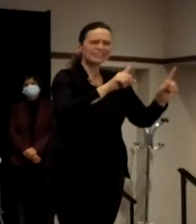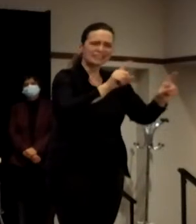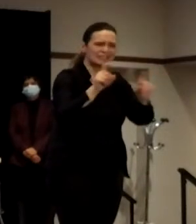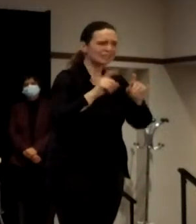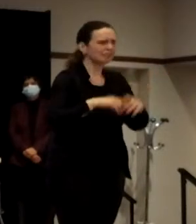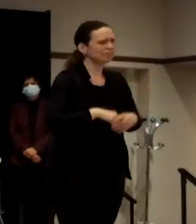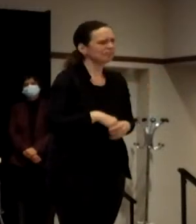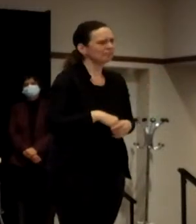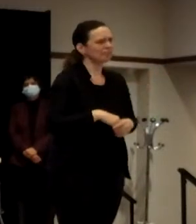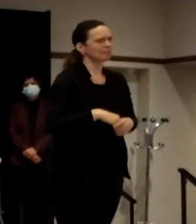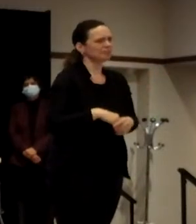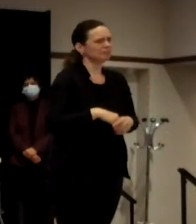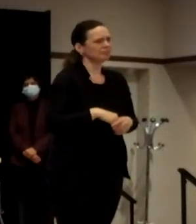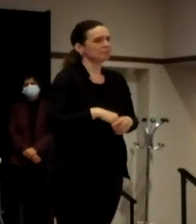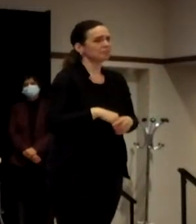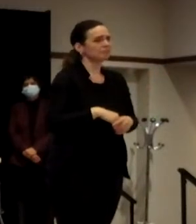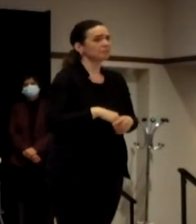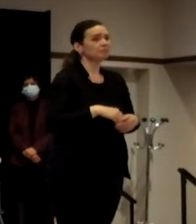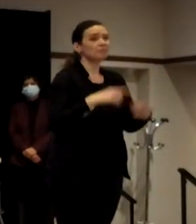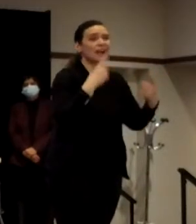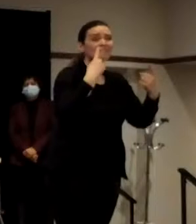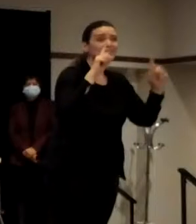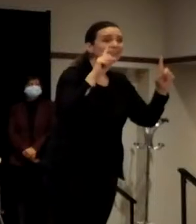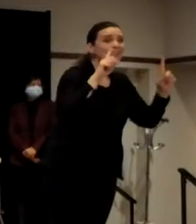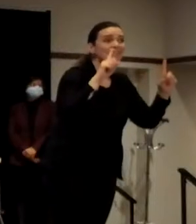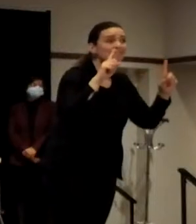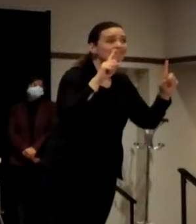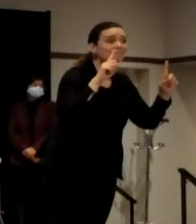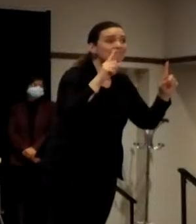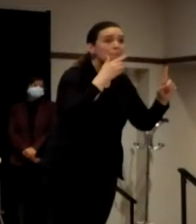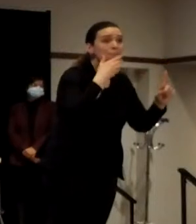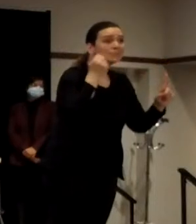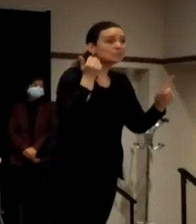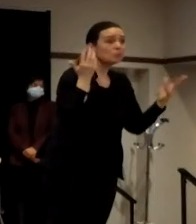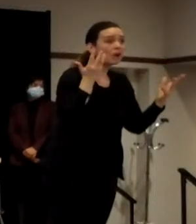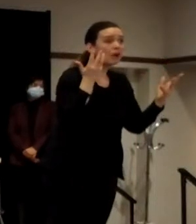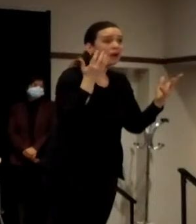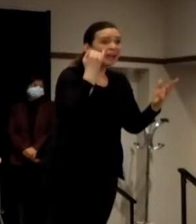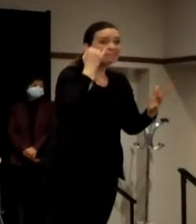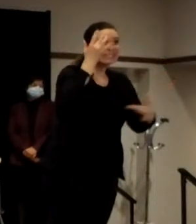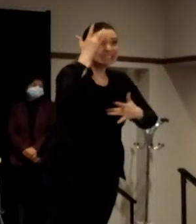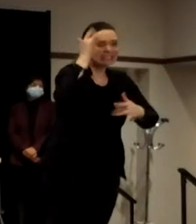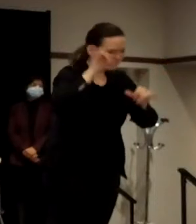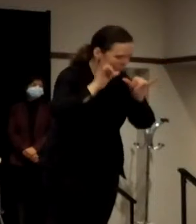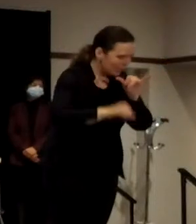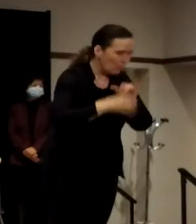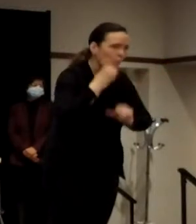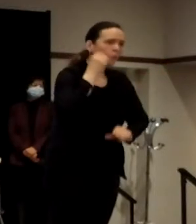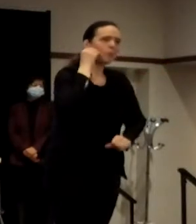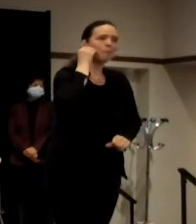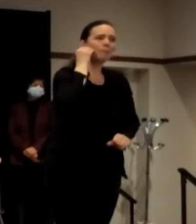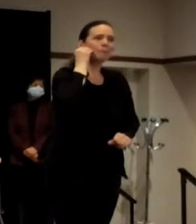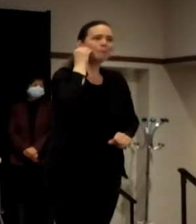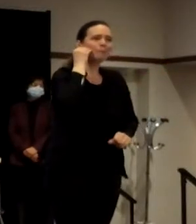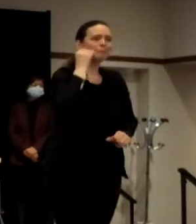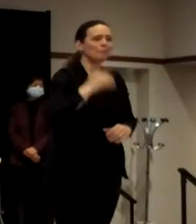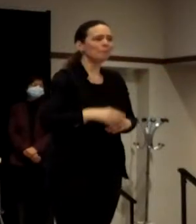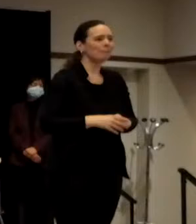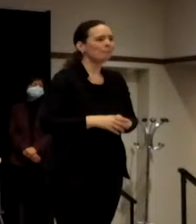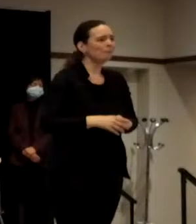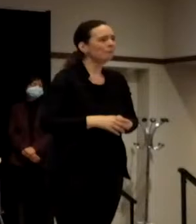and when you're sick, you stay home with any symptoms. That's the most effective screening. That's the best regulation that we've had